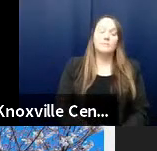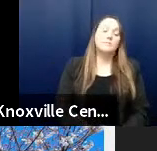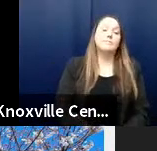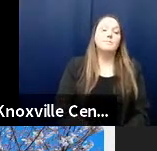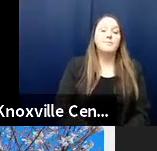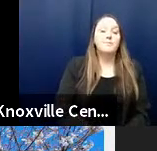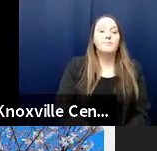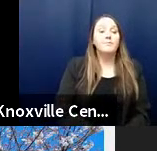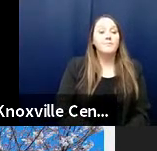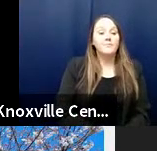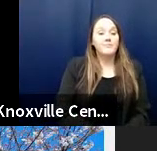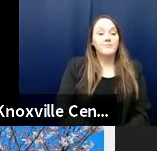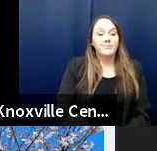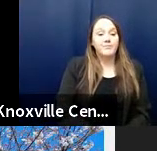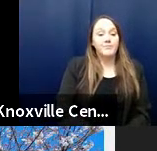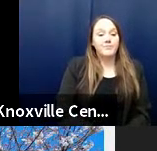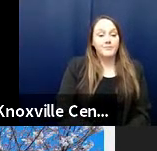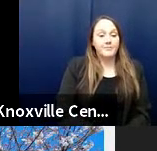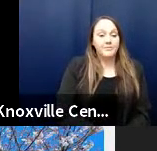Moving to our first benchmark,